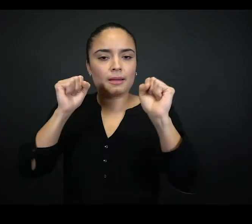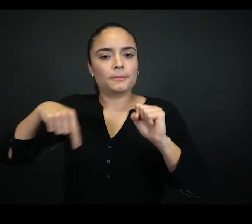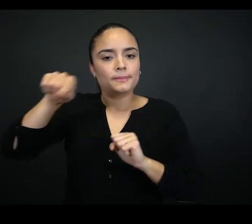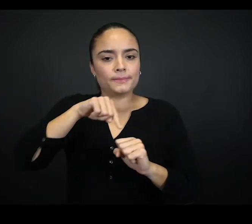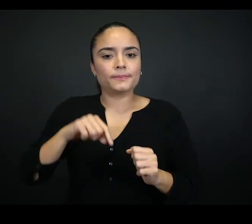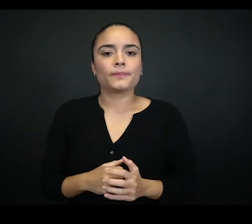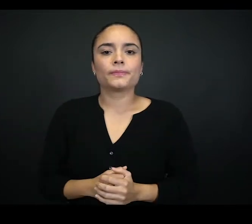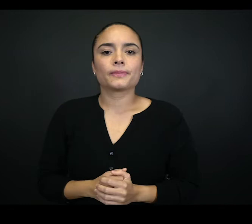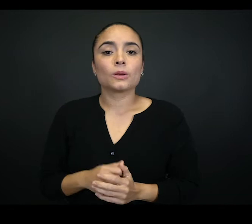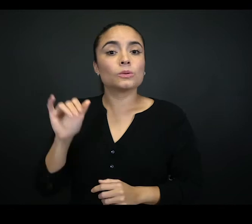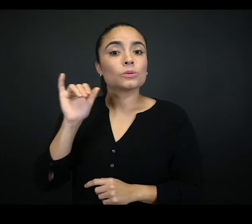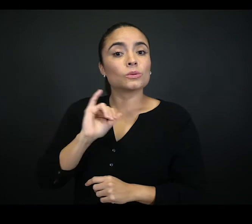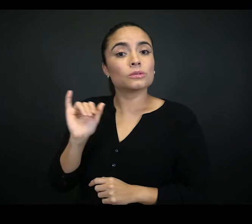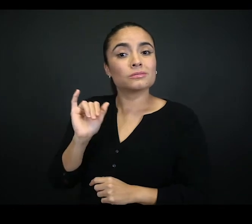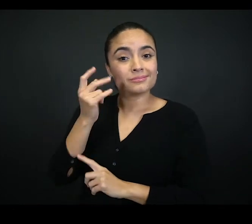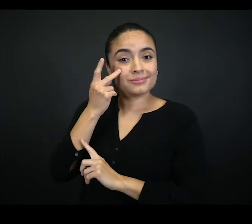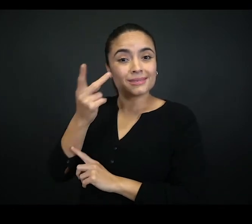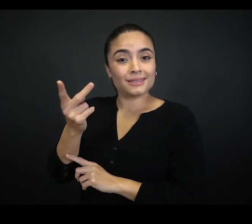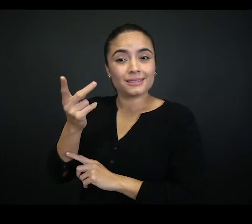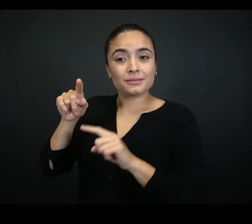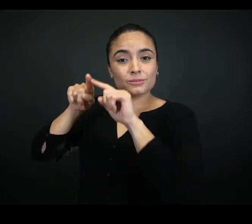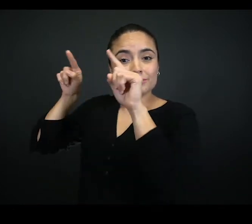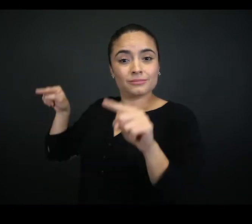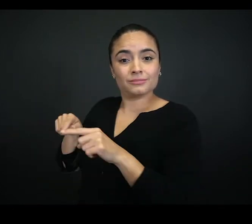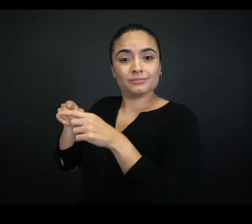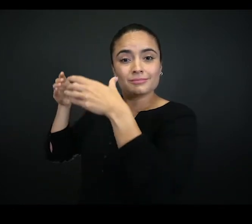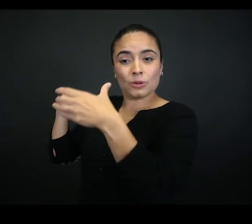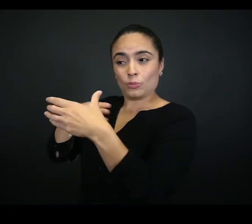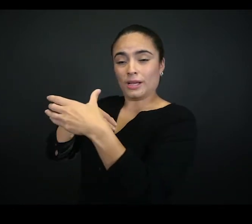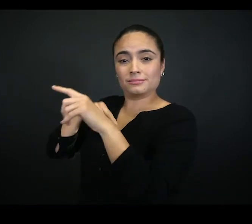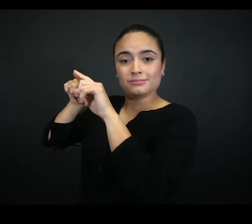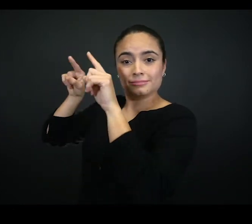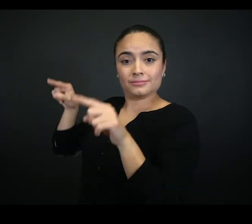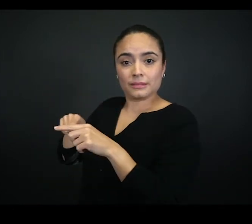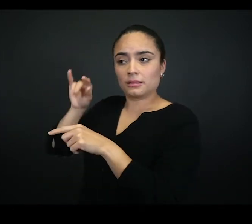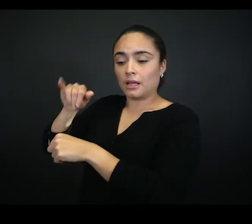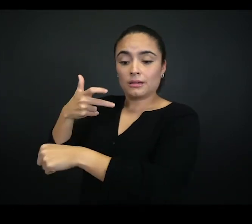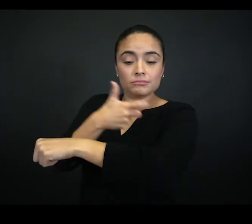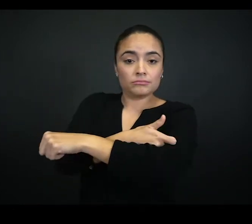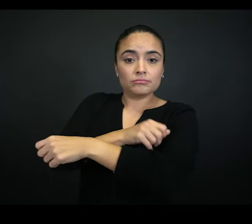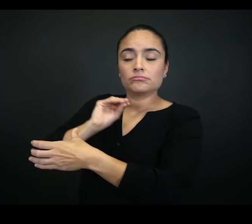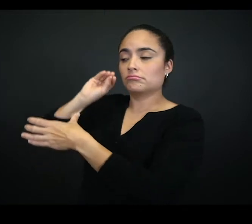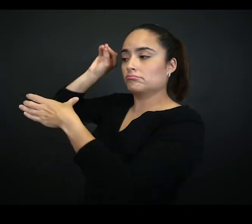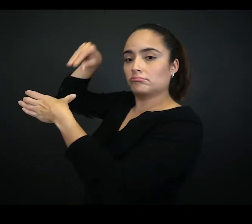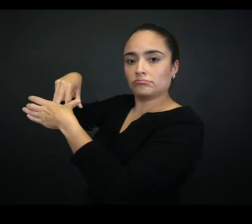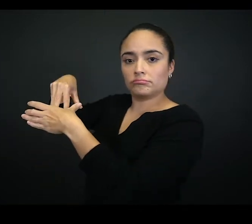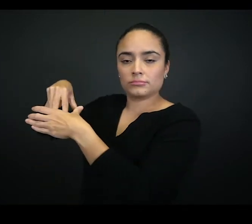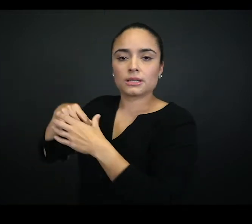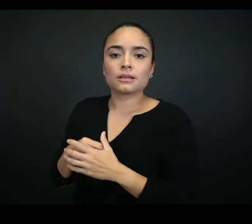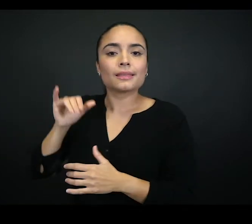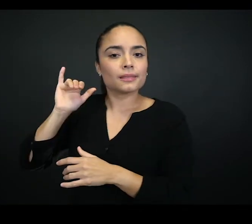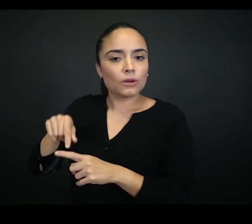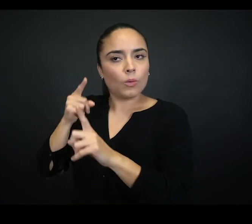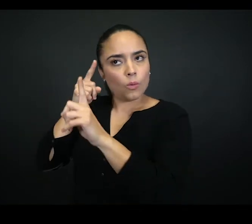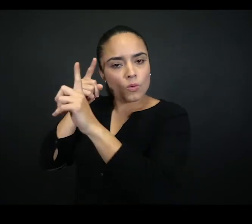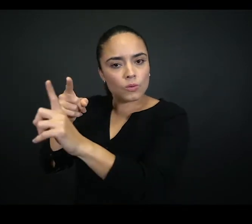important aspects of supervised consumption. This is one harm reduction service, I think all